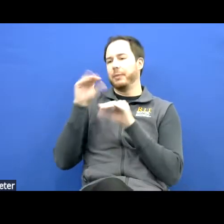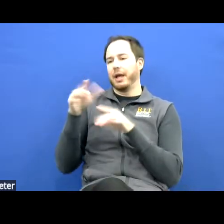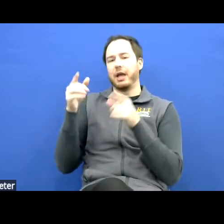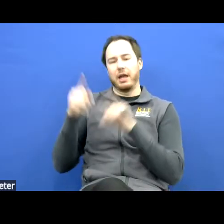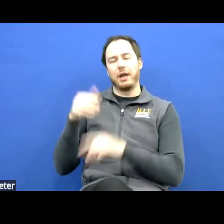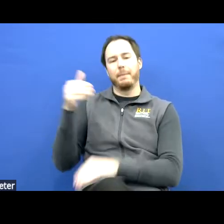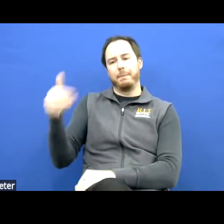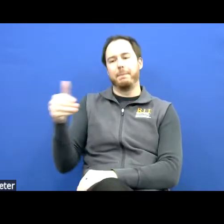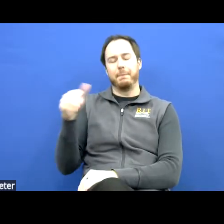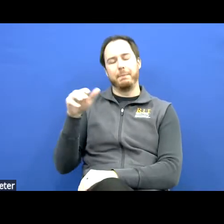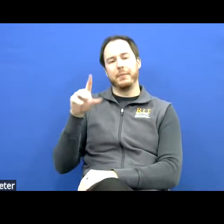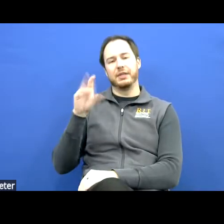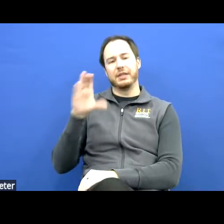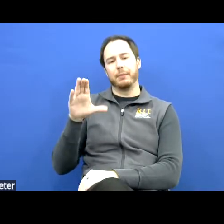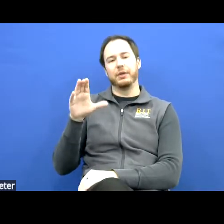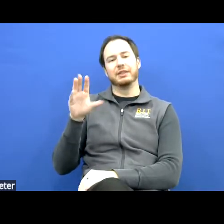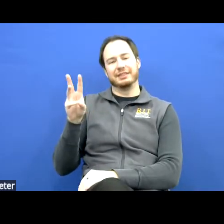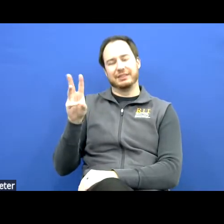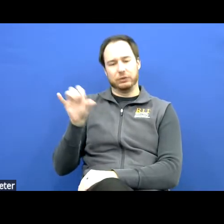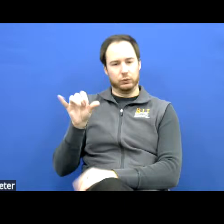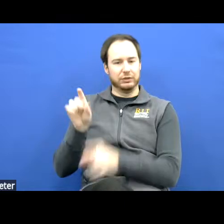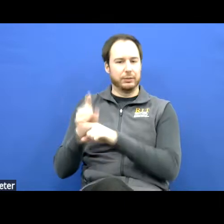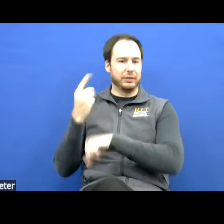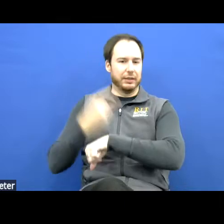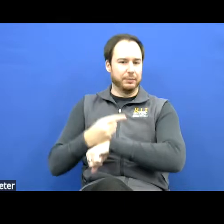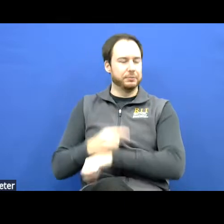on December 6th also.